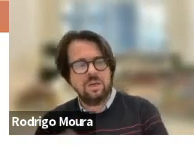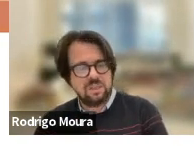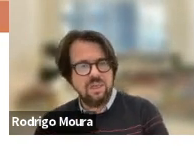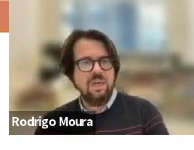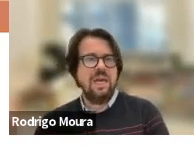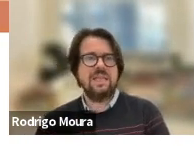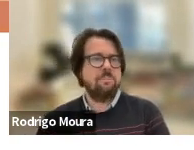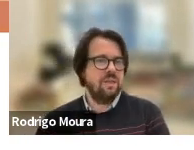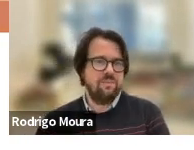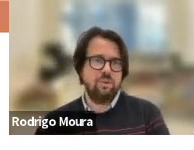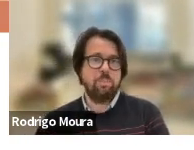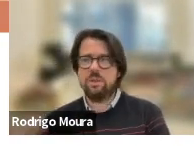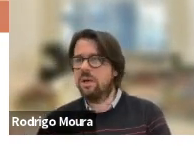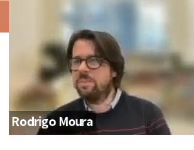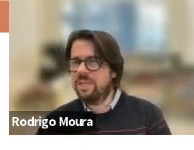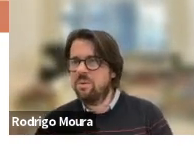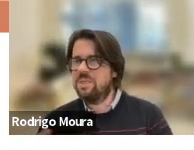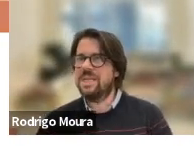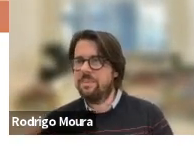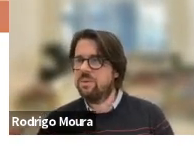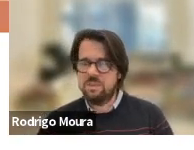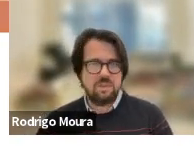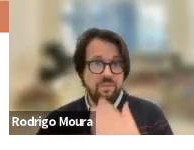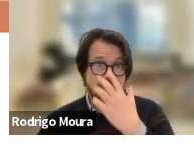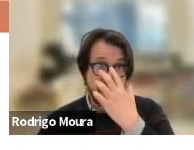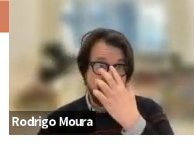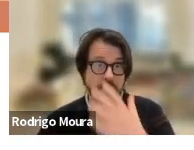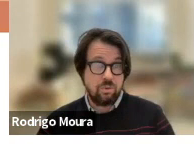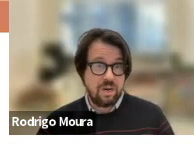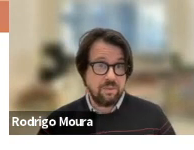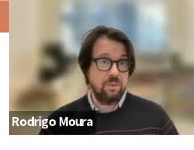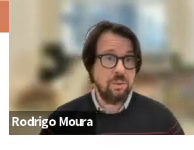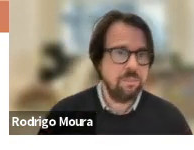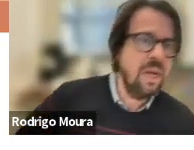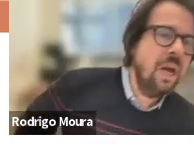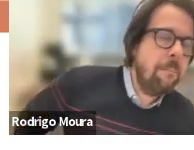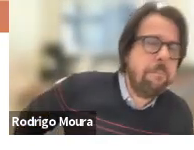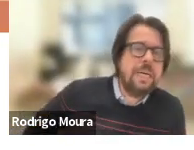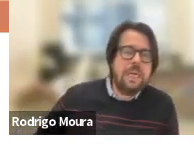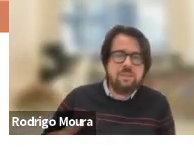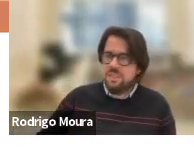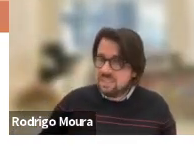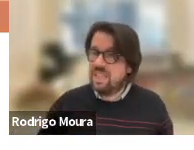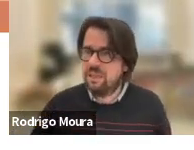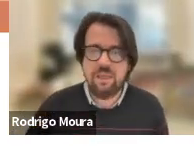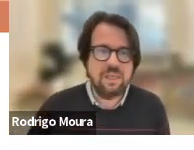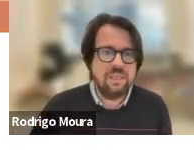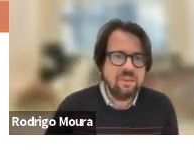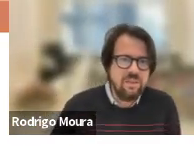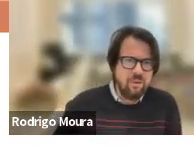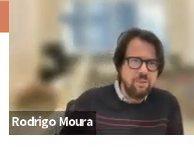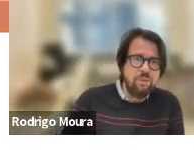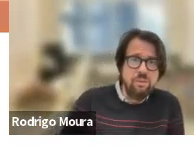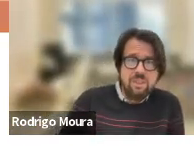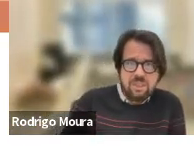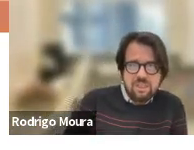and da Costa ended up leaving to Portugal, because it was a time that was still very difficult to travel to Europe. But Janira stayed here, and she